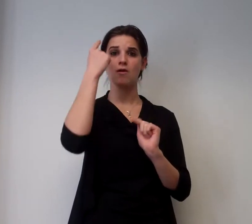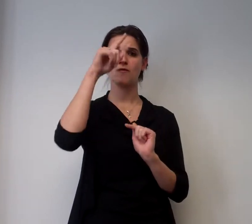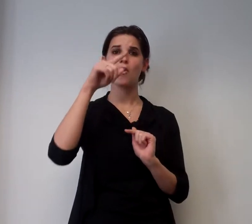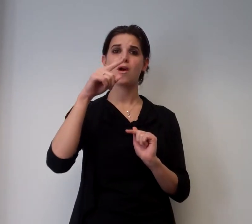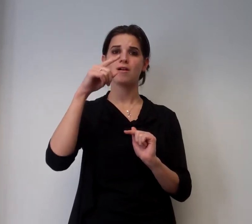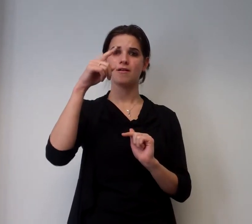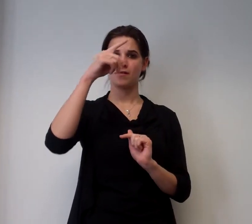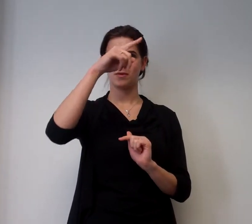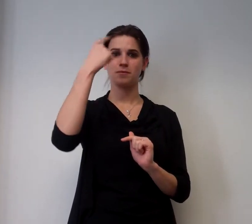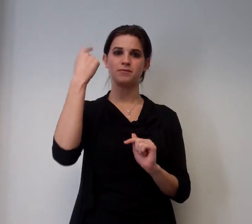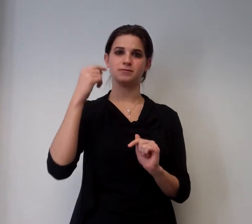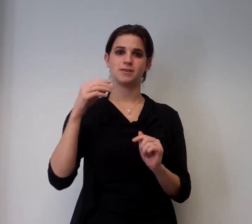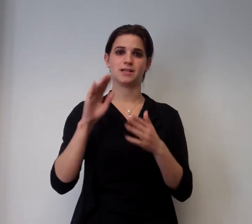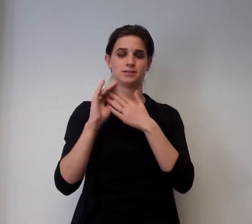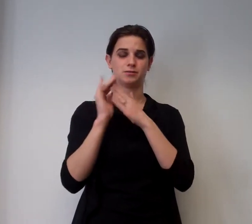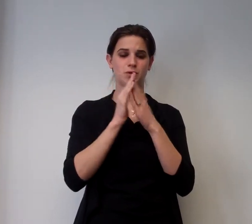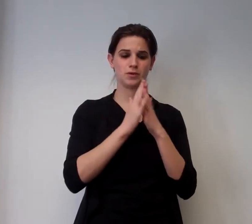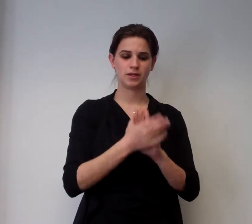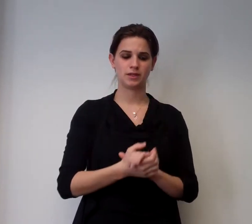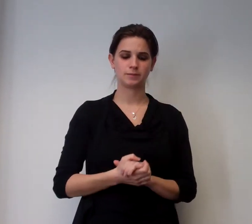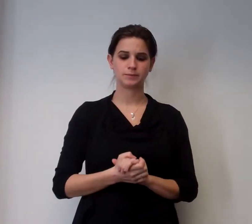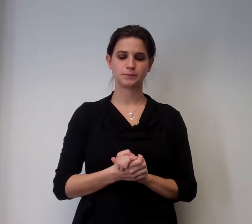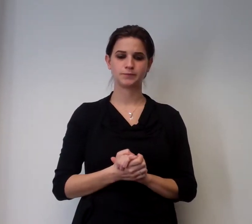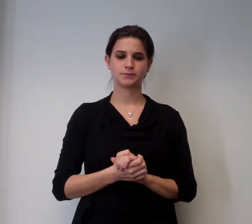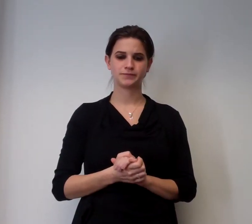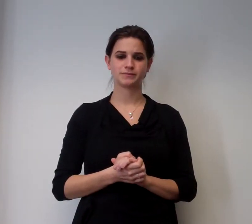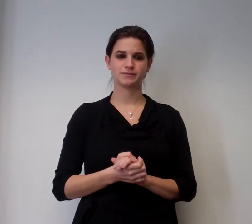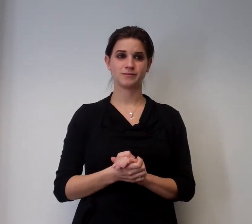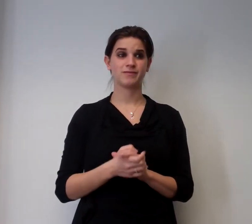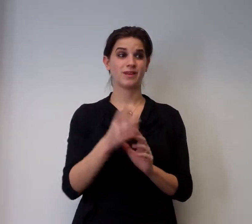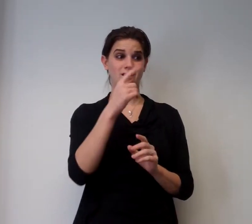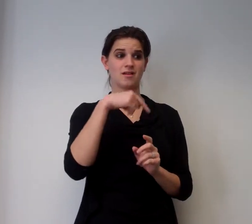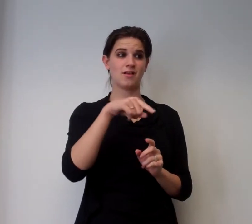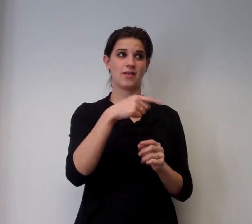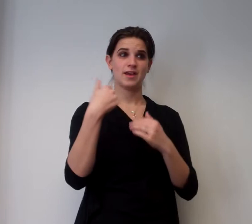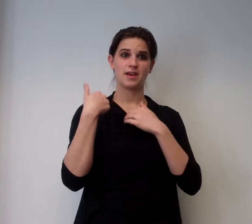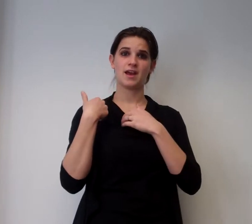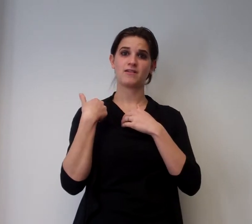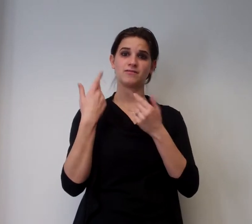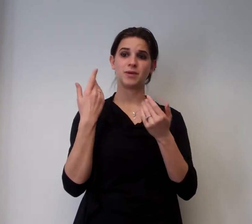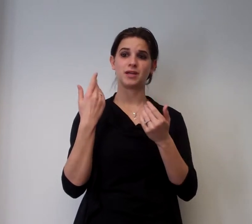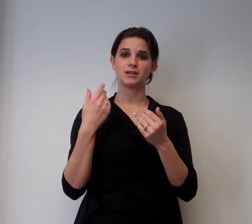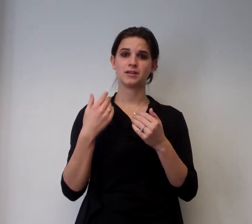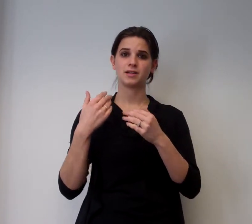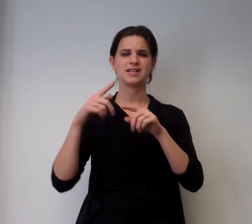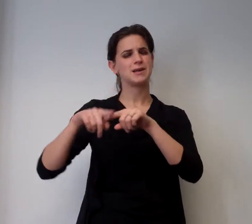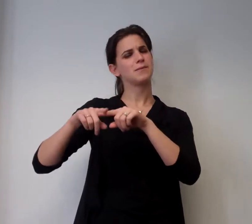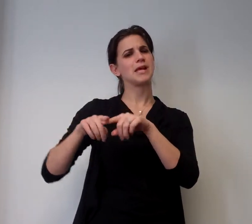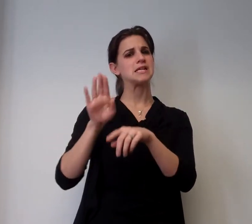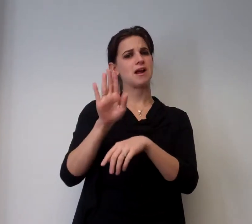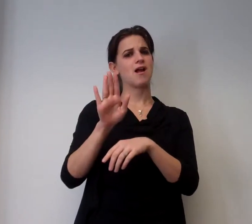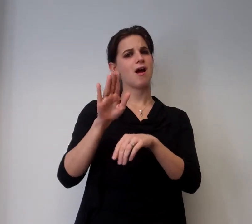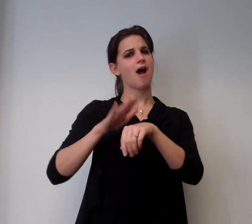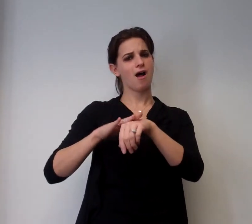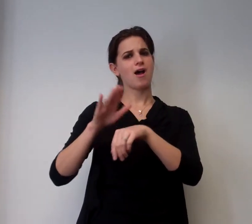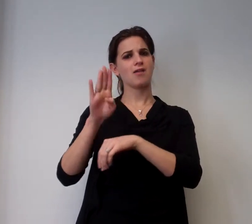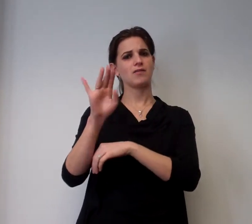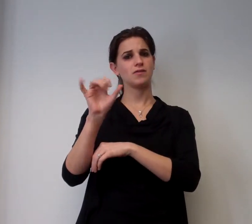own transportation and had relied on the bus line, which, by the way, was owned by mostly by